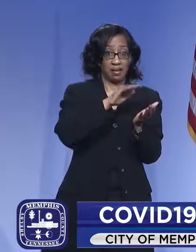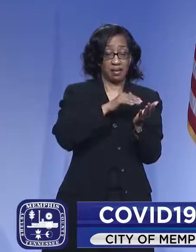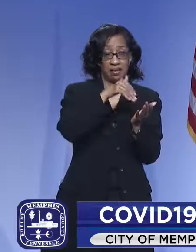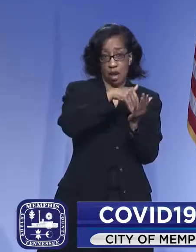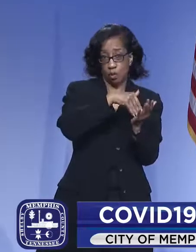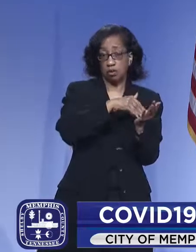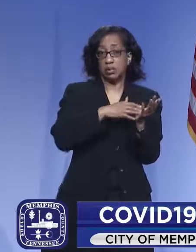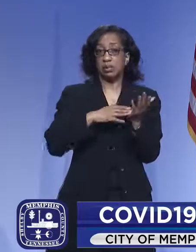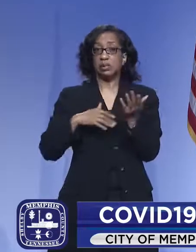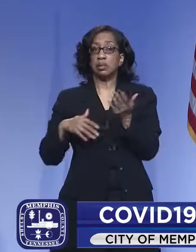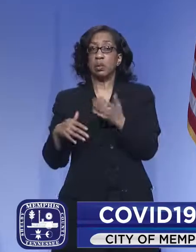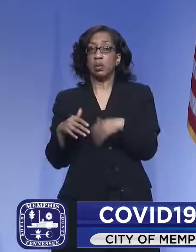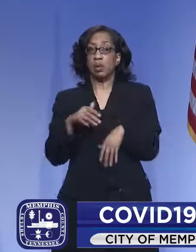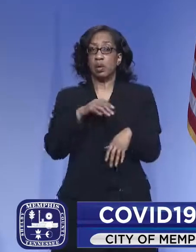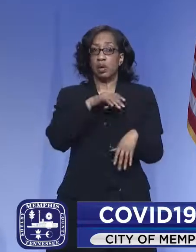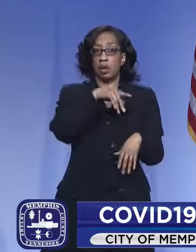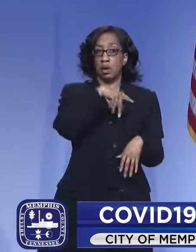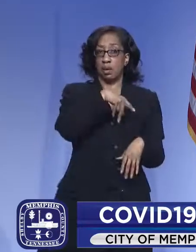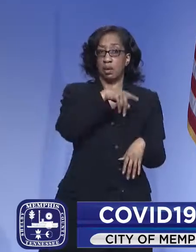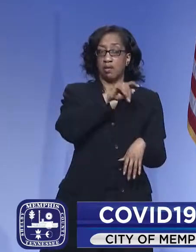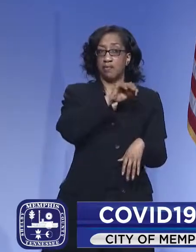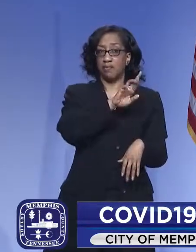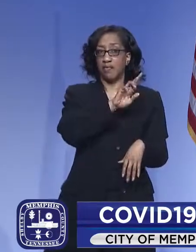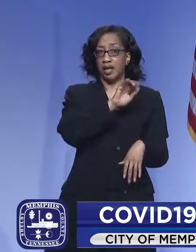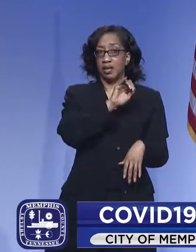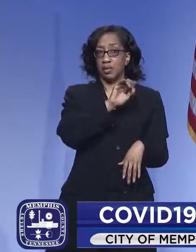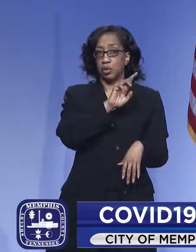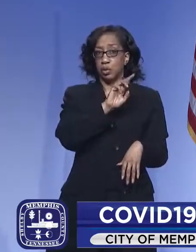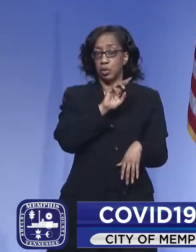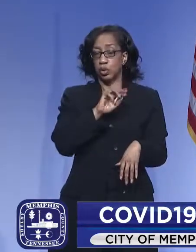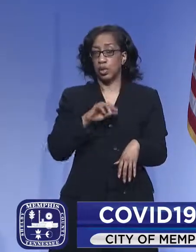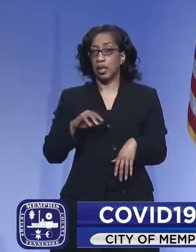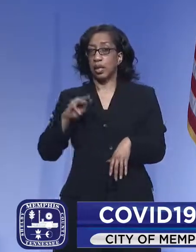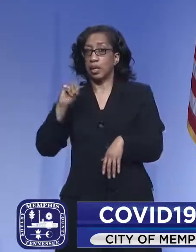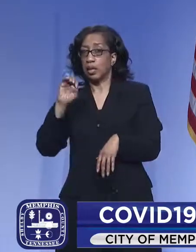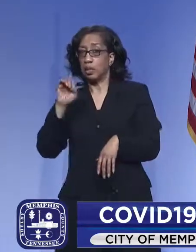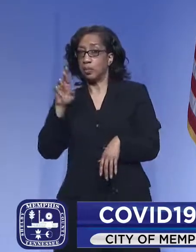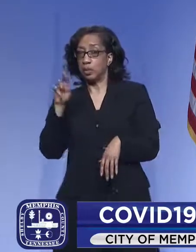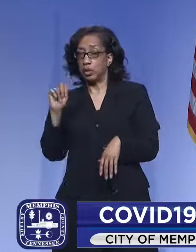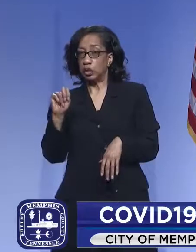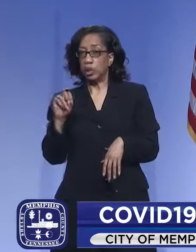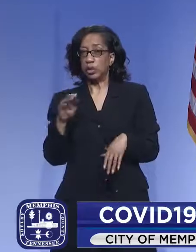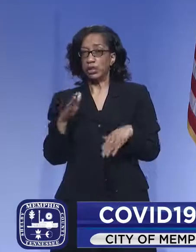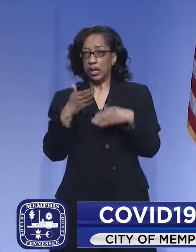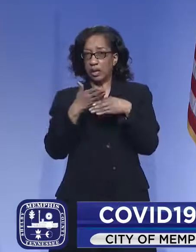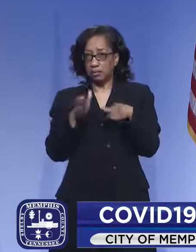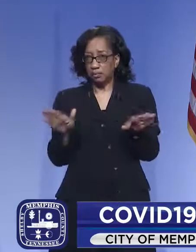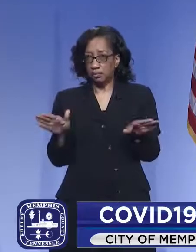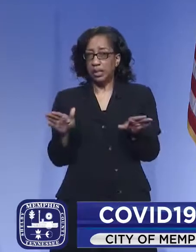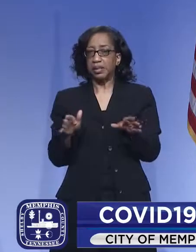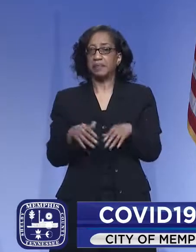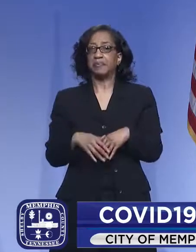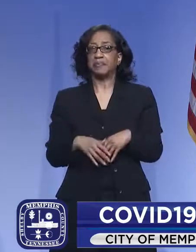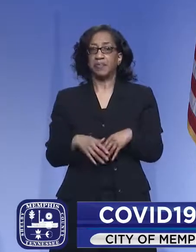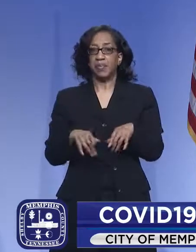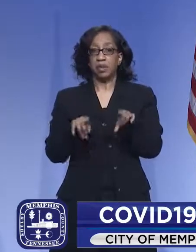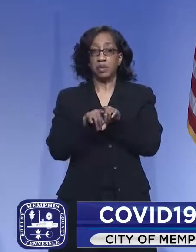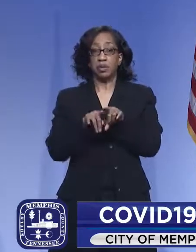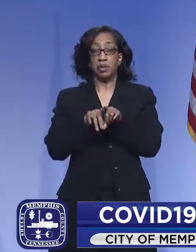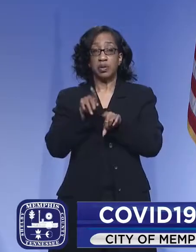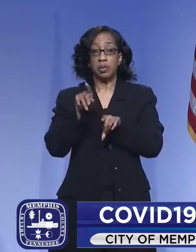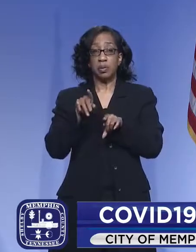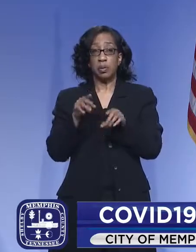Moderna versus Pfizer. The public drive-through pods have been heavily weighted to